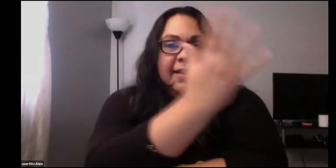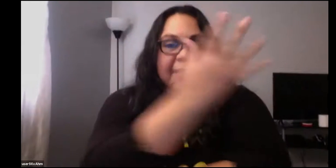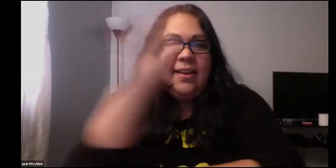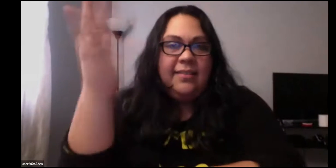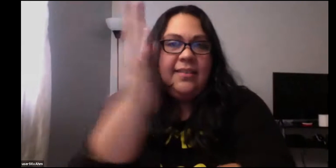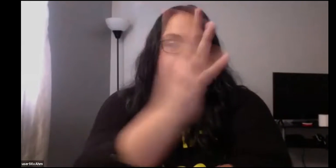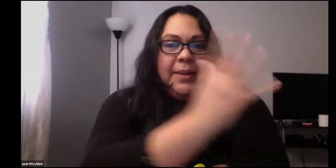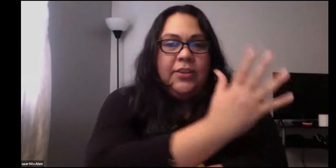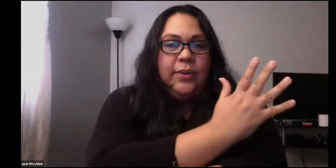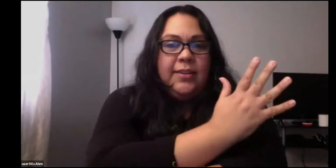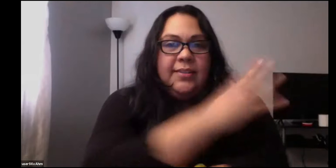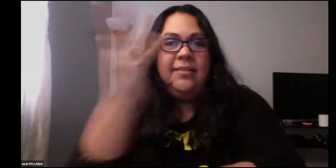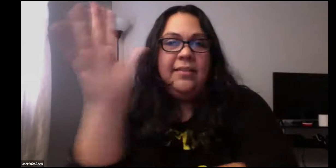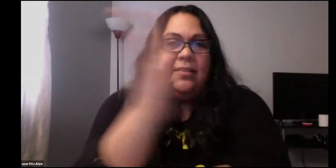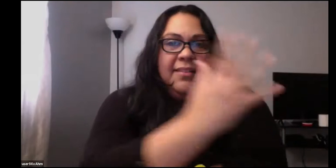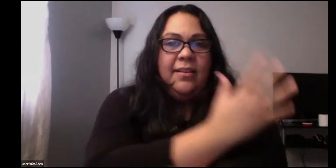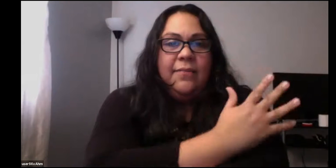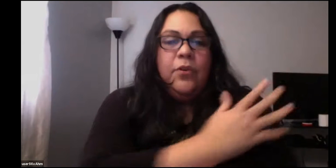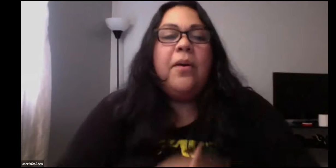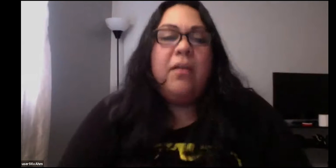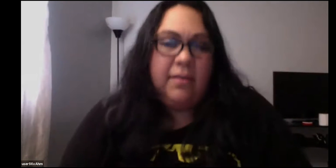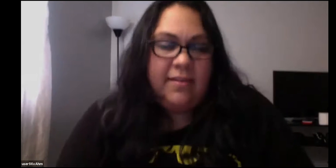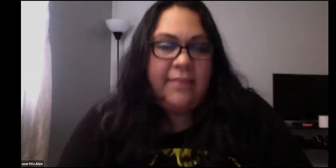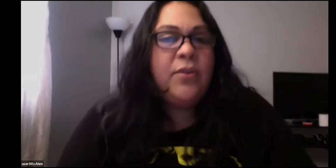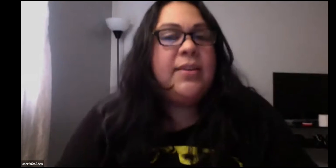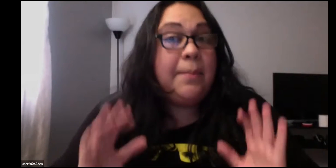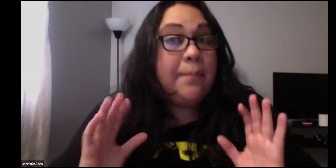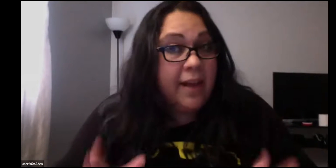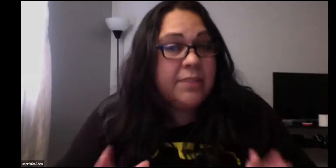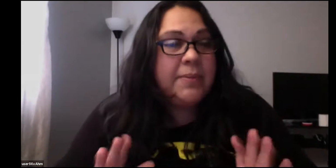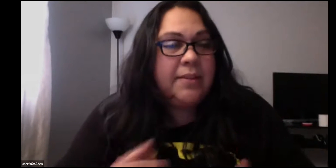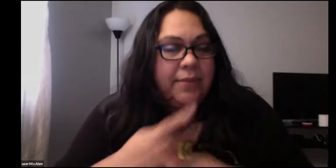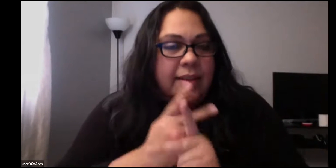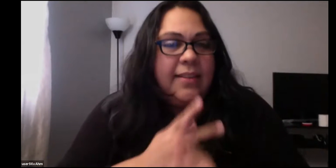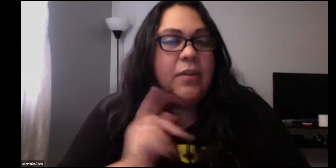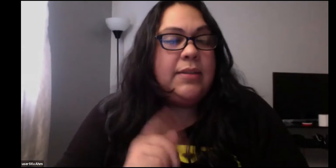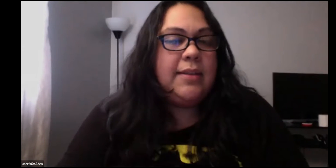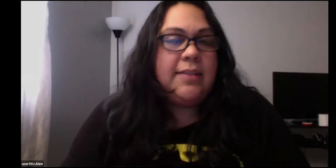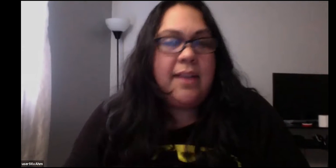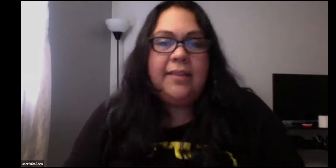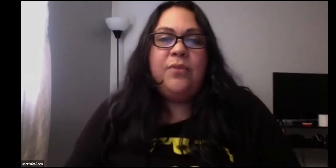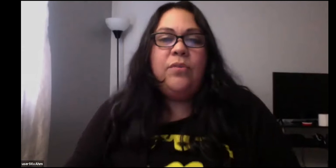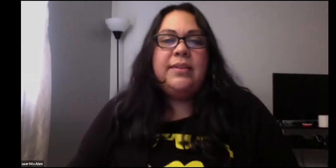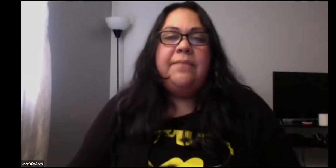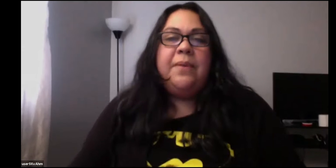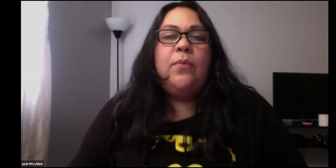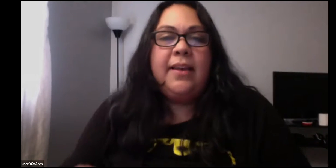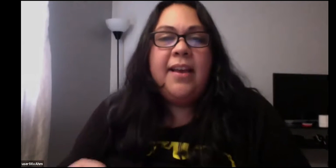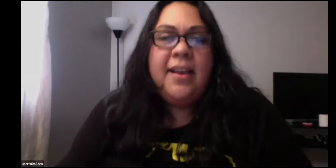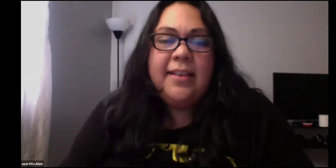that, like many trees for park. I've noticed at PALS specifically, they use that sign. All the deaf people, when they say, I